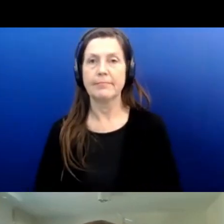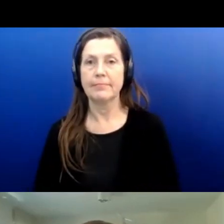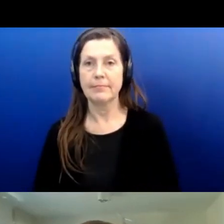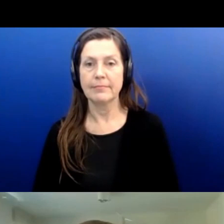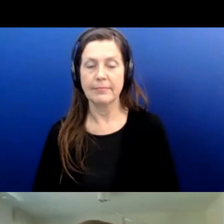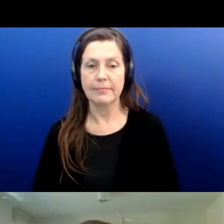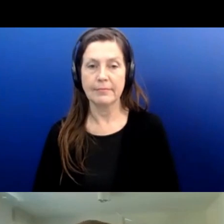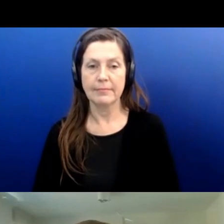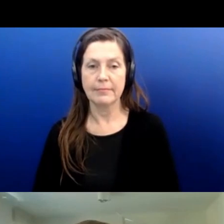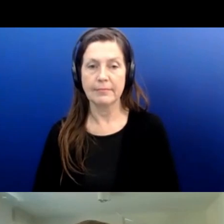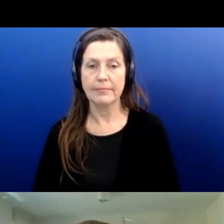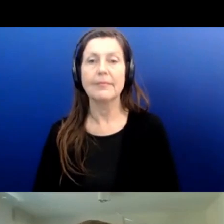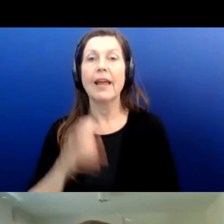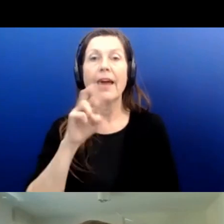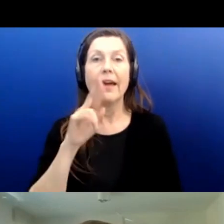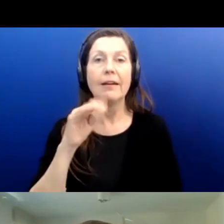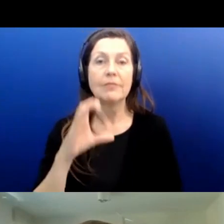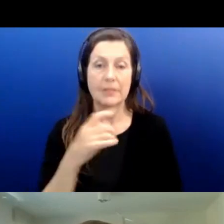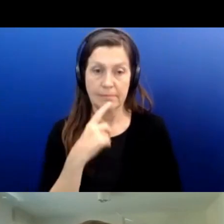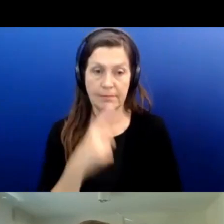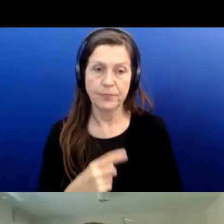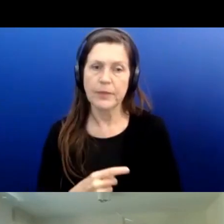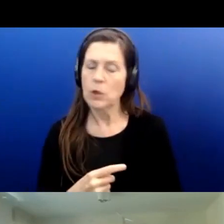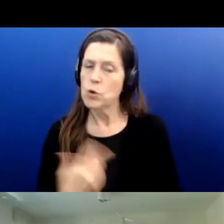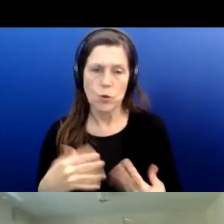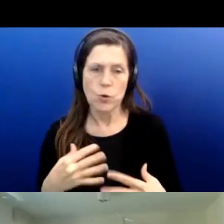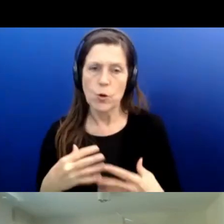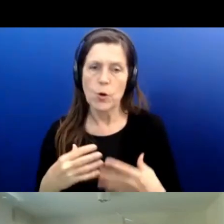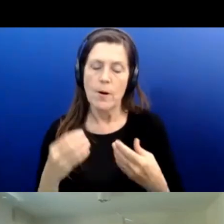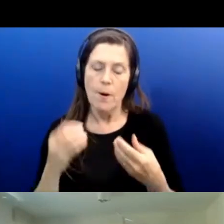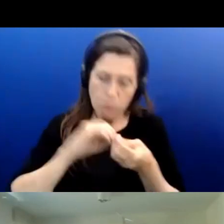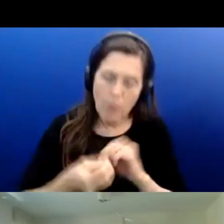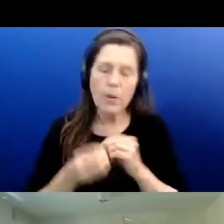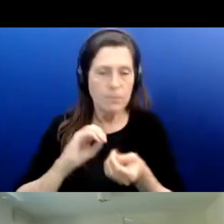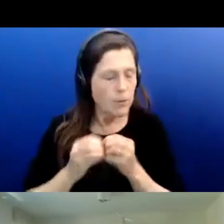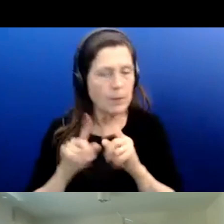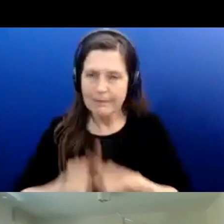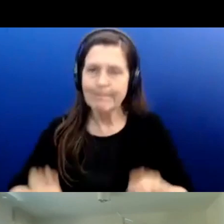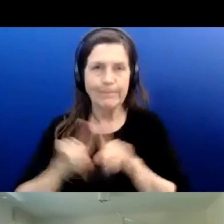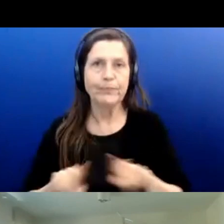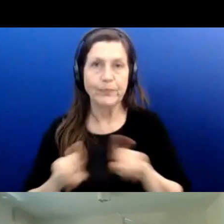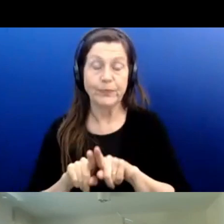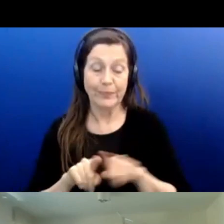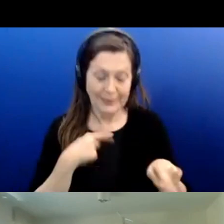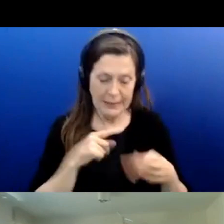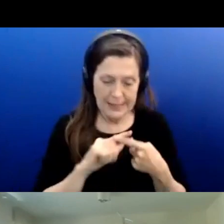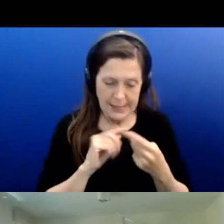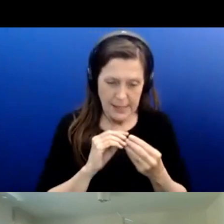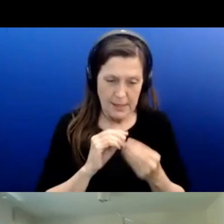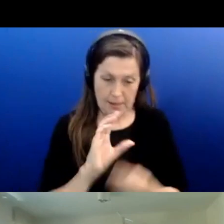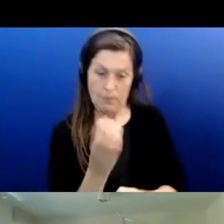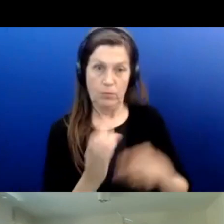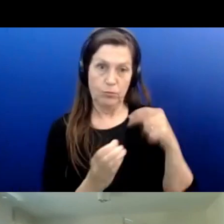But it's always a problem to be able to produce products you